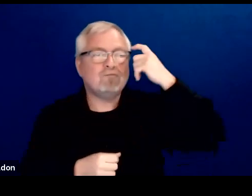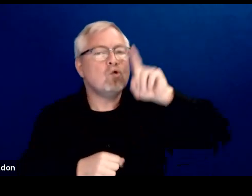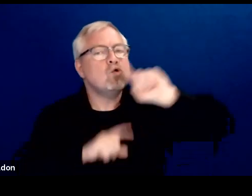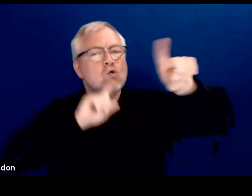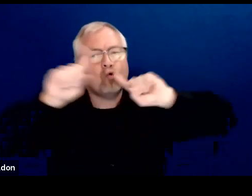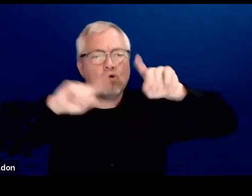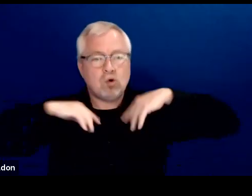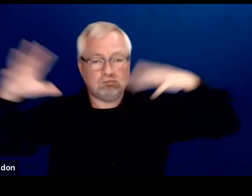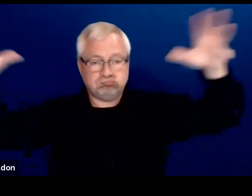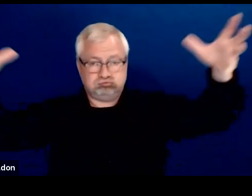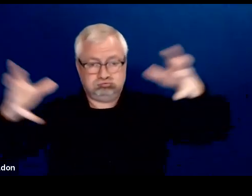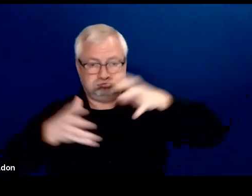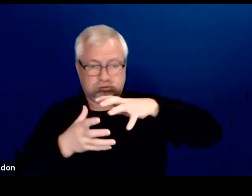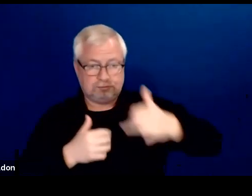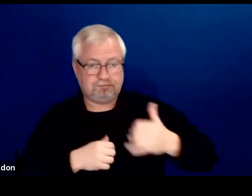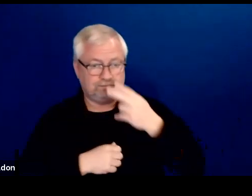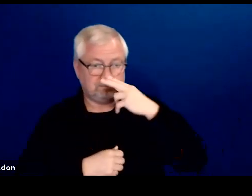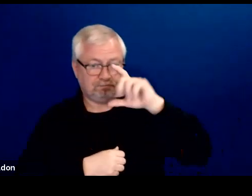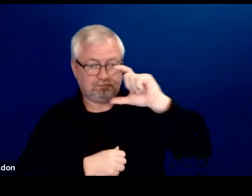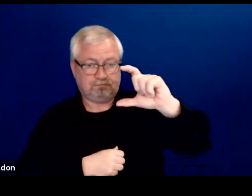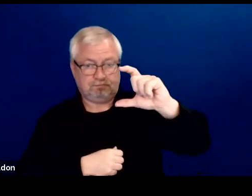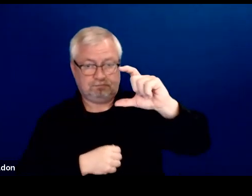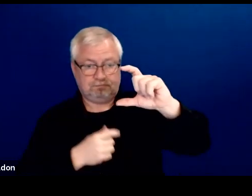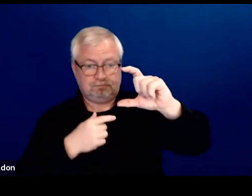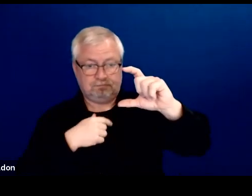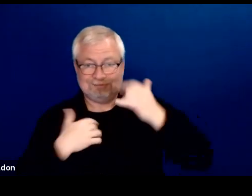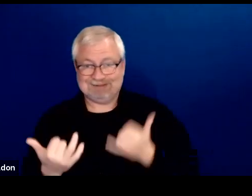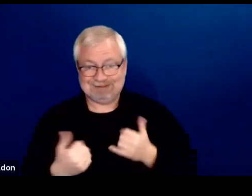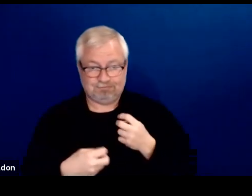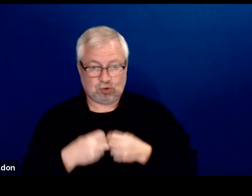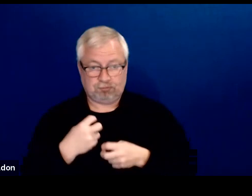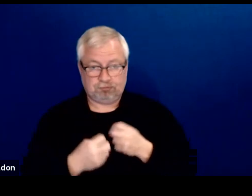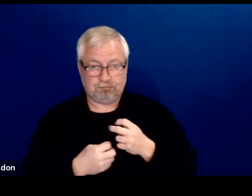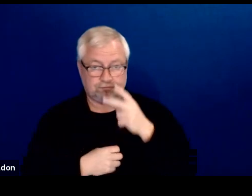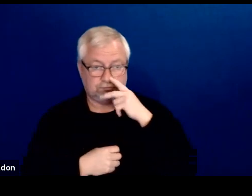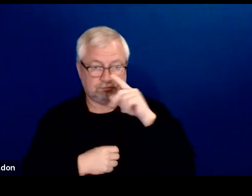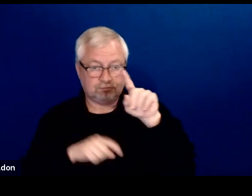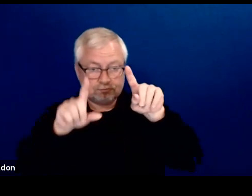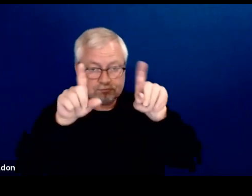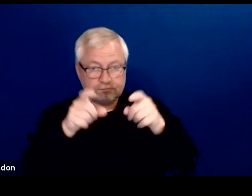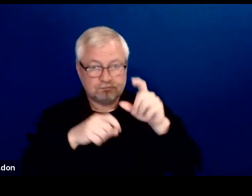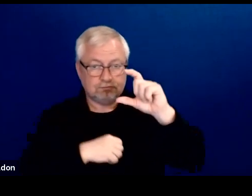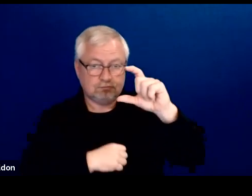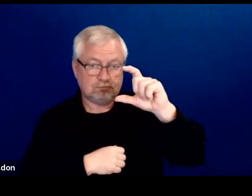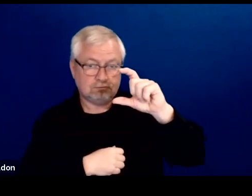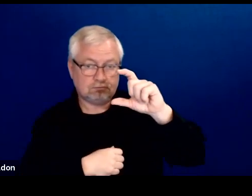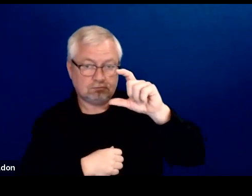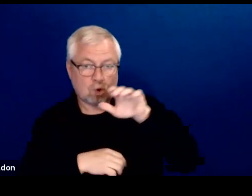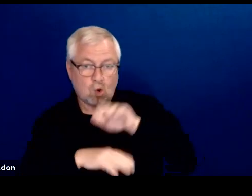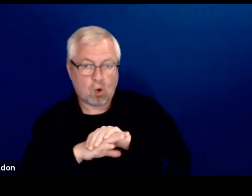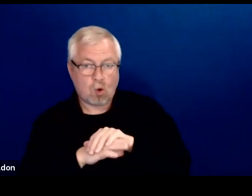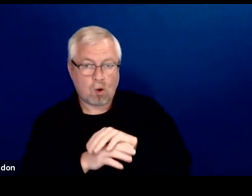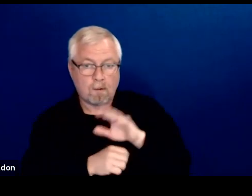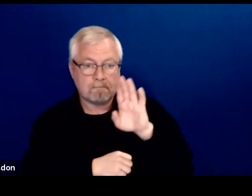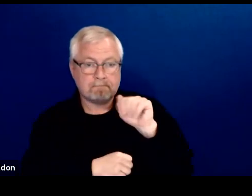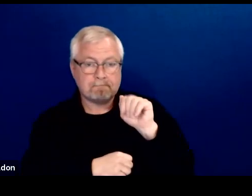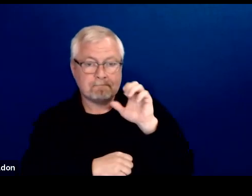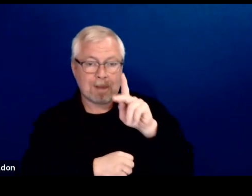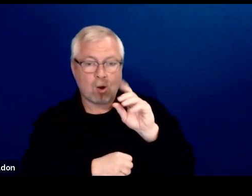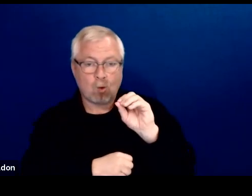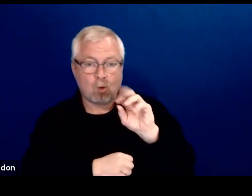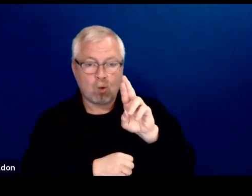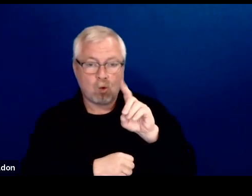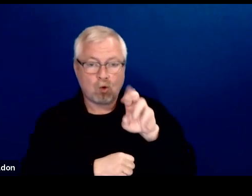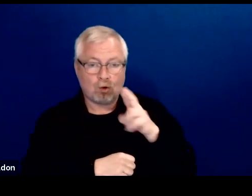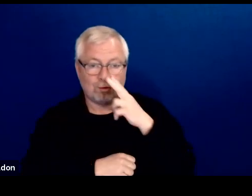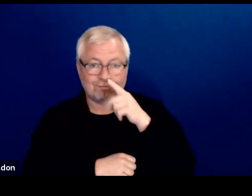the problem is, in that parenthesis is back order. And right now, most ventilator manufacturers are required by law